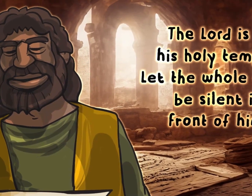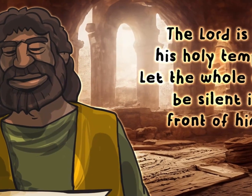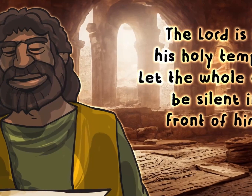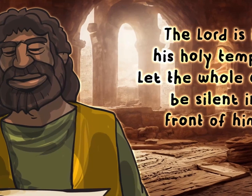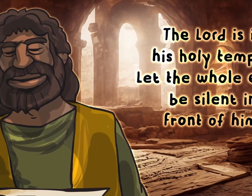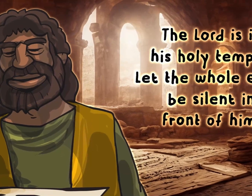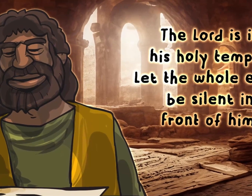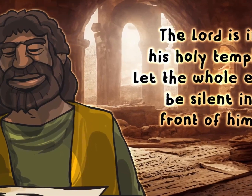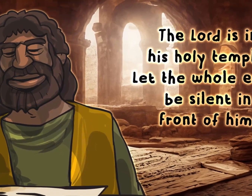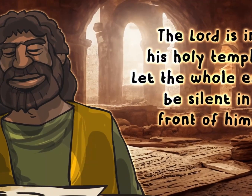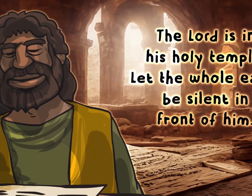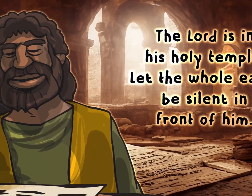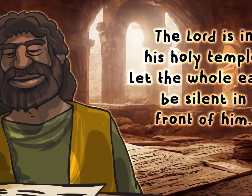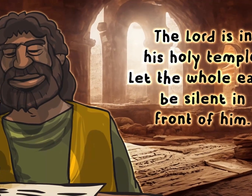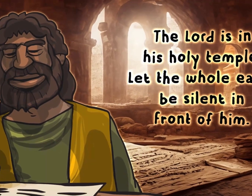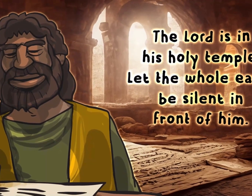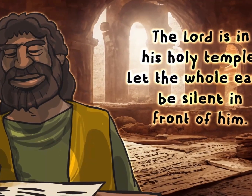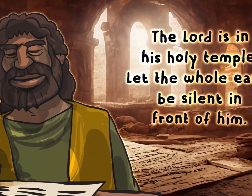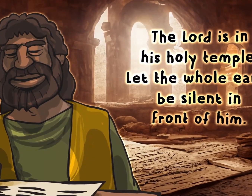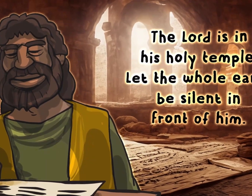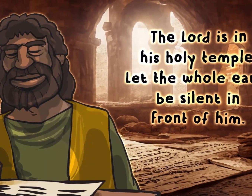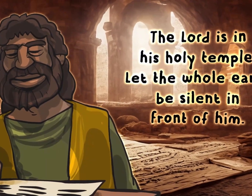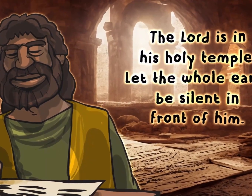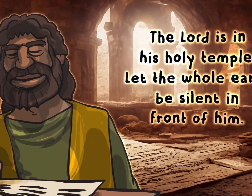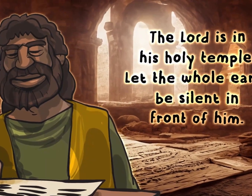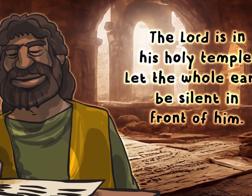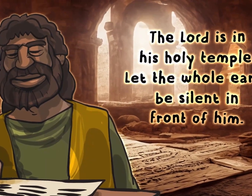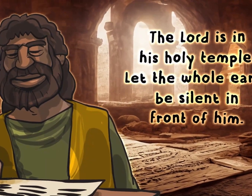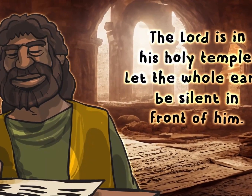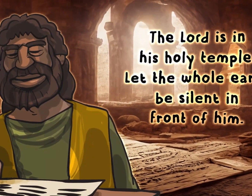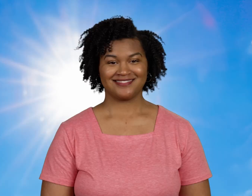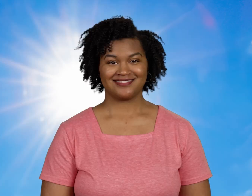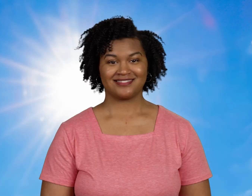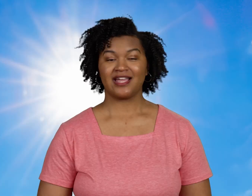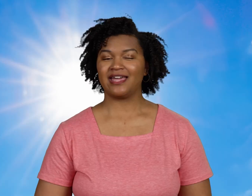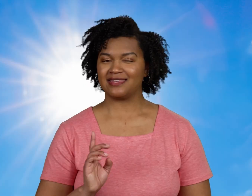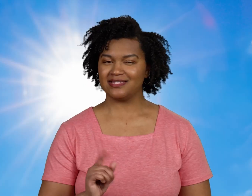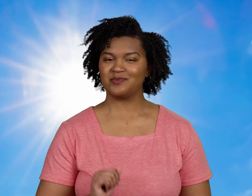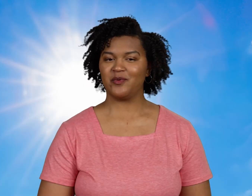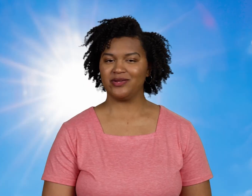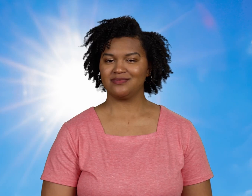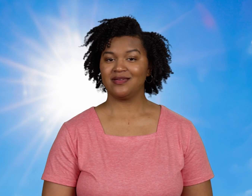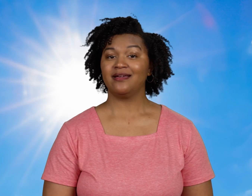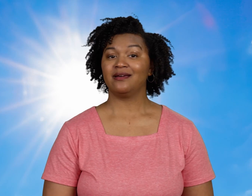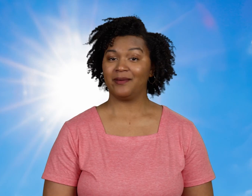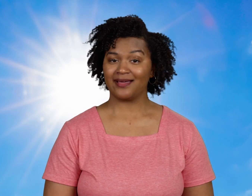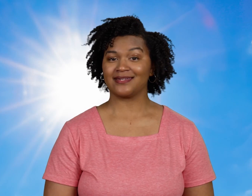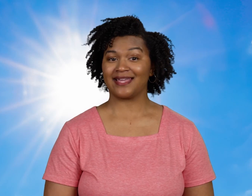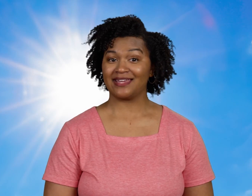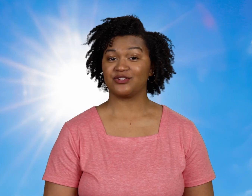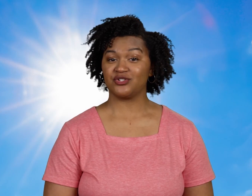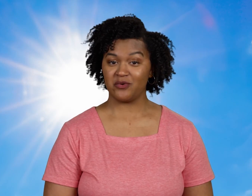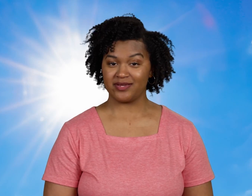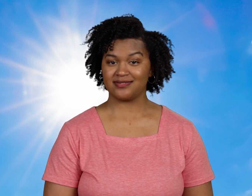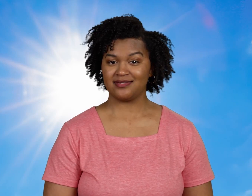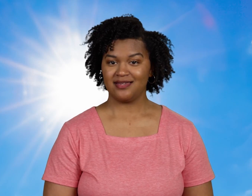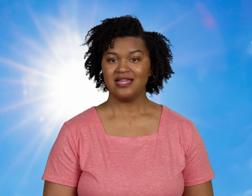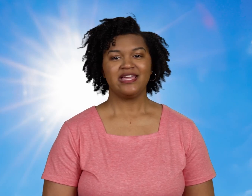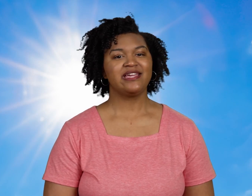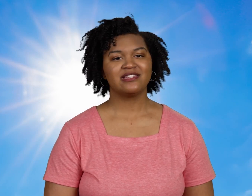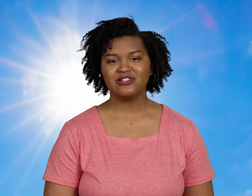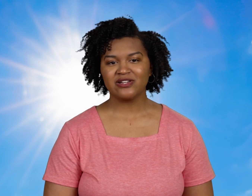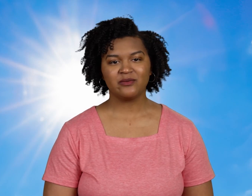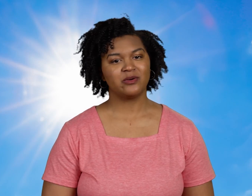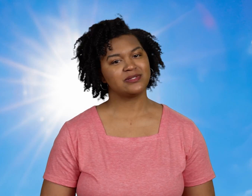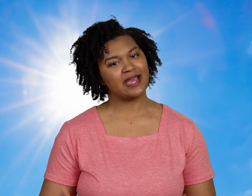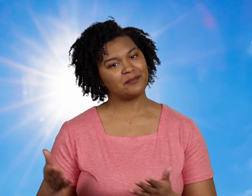holy temple. Let the whole earth be silent in front of him. At this point, Habakkuk had a choice.